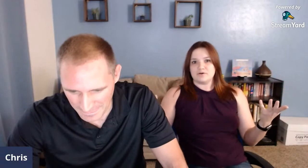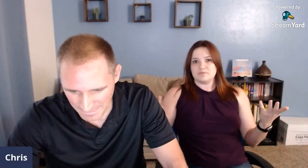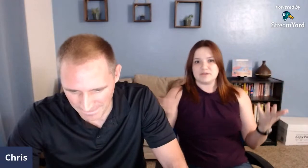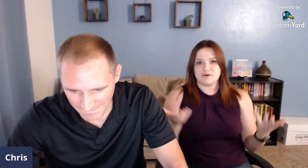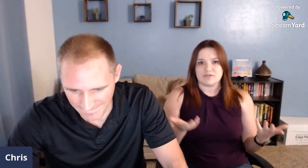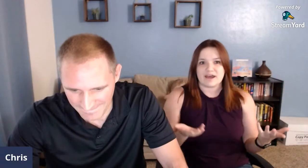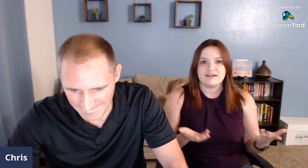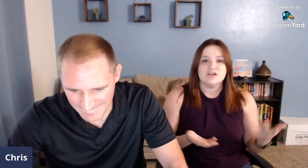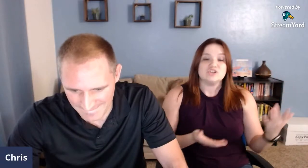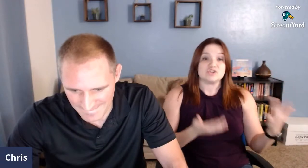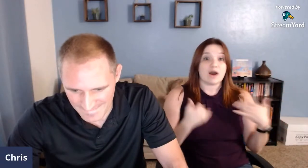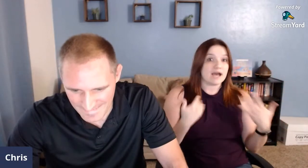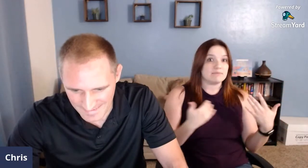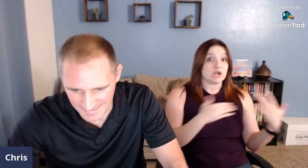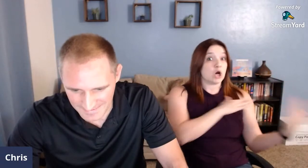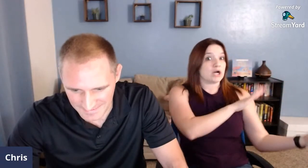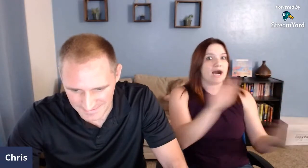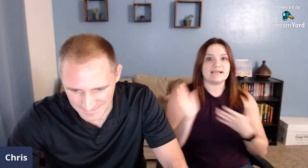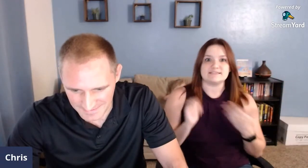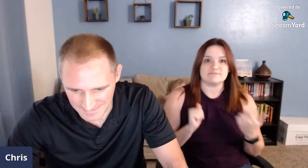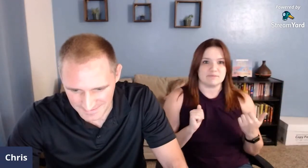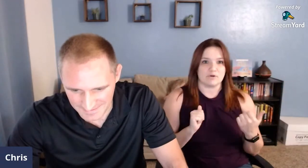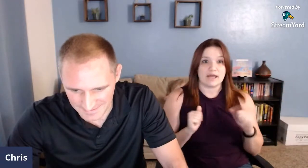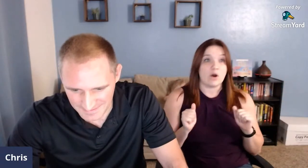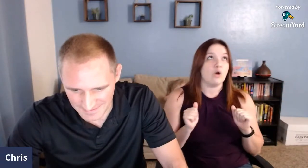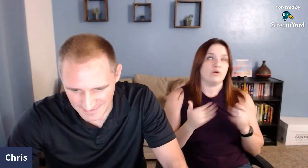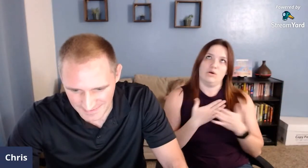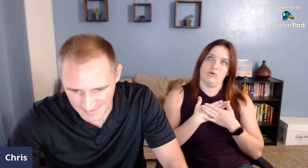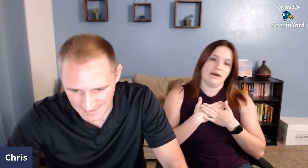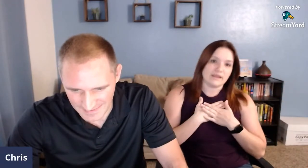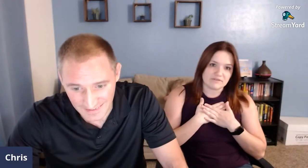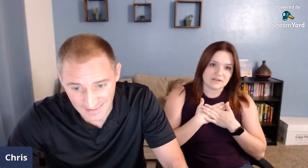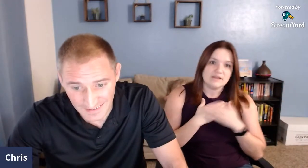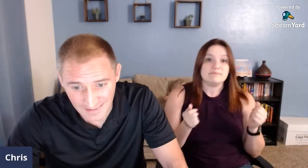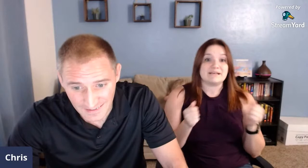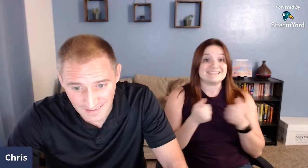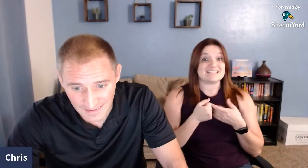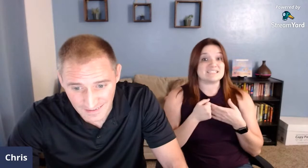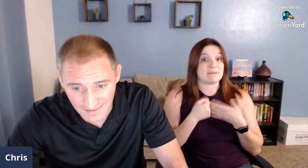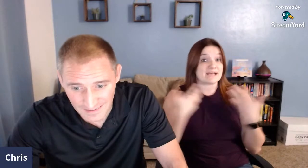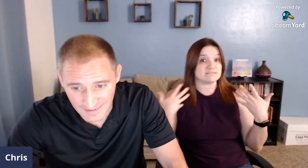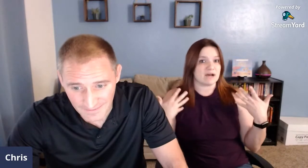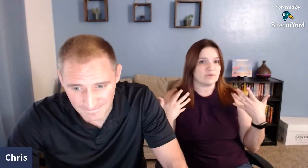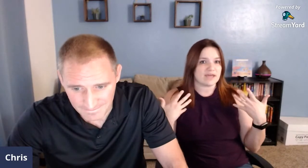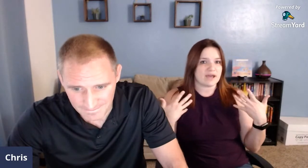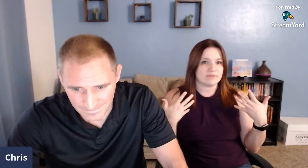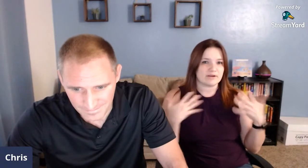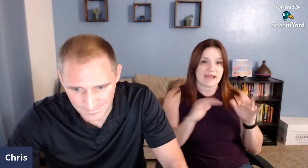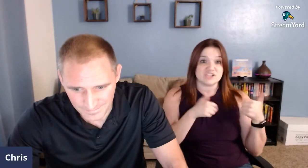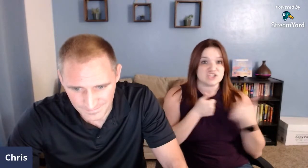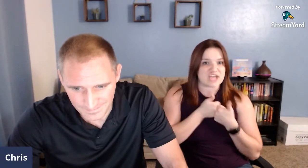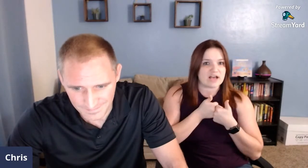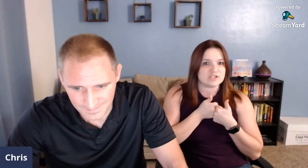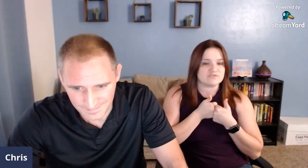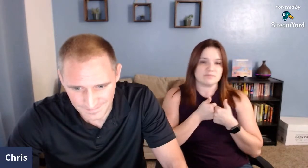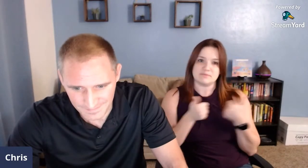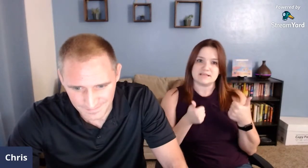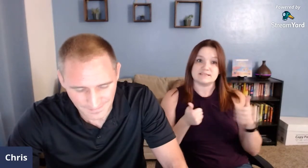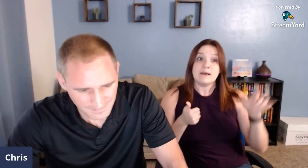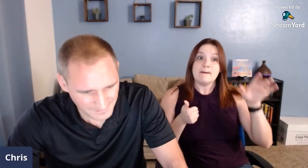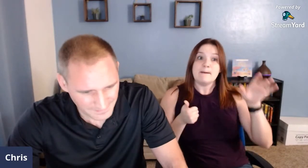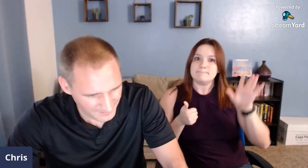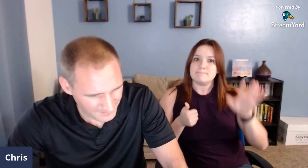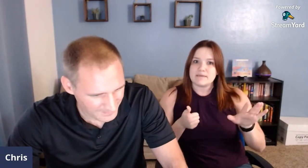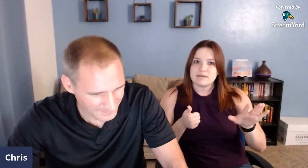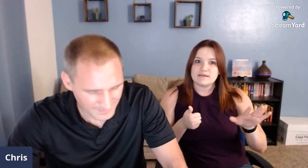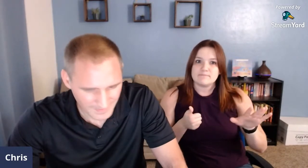we all know. We know that. So I meet all kinds of people, and I love it because it expands my vocabulary, and it's a challenge for me